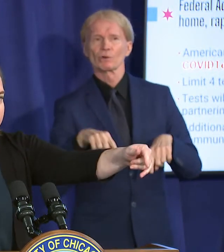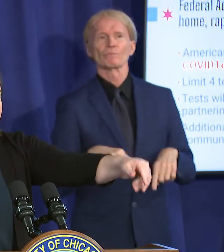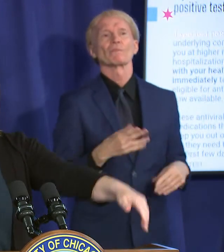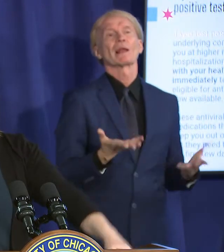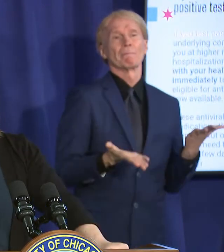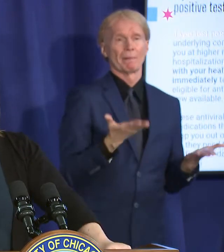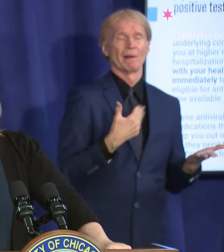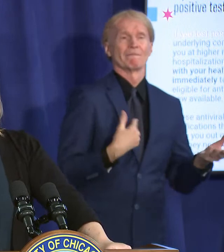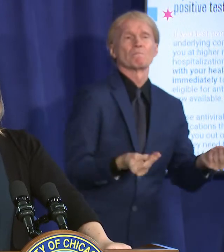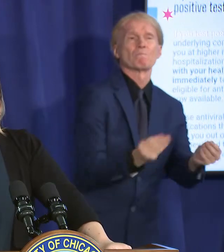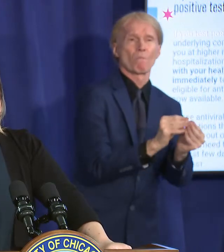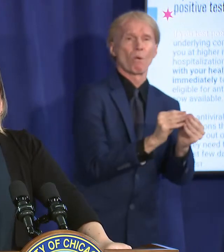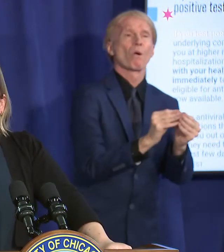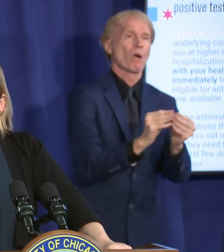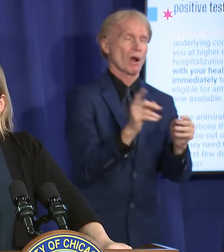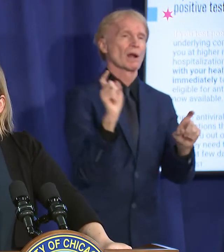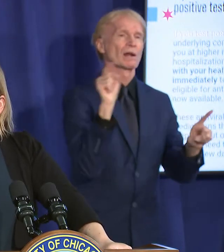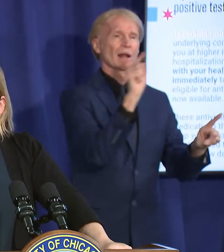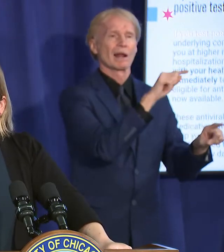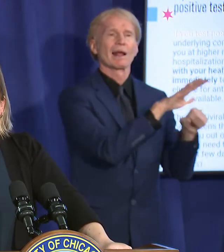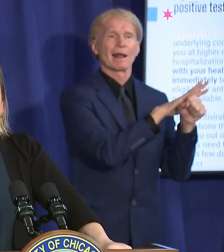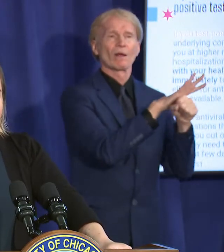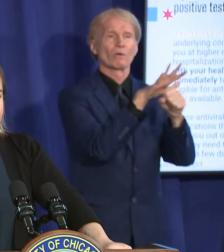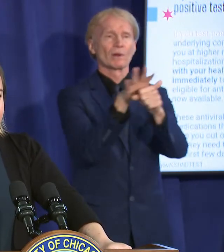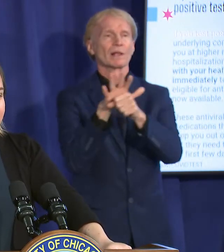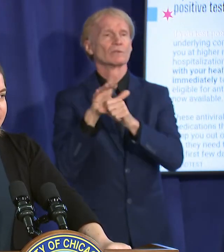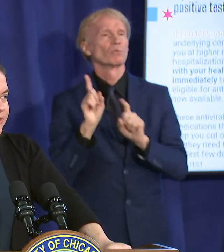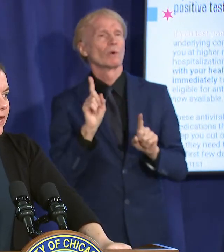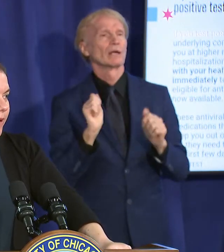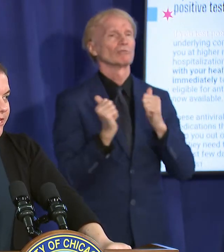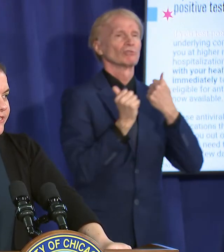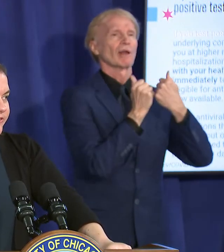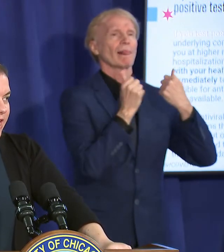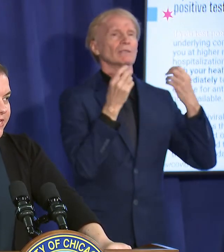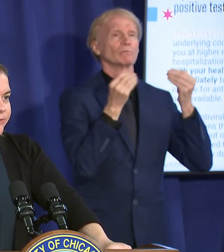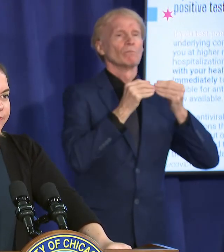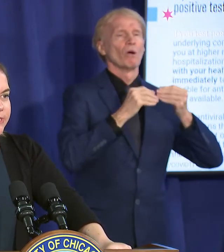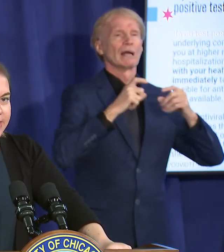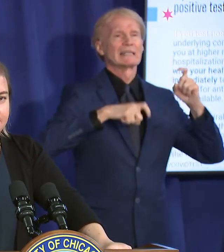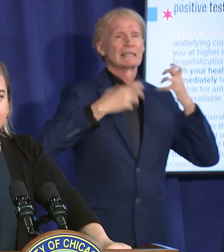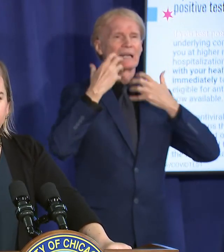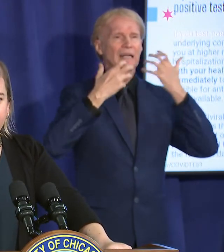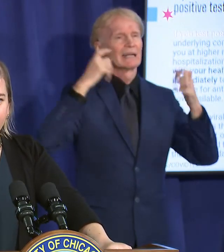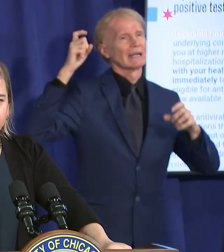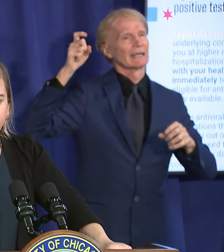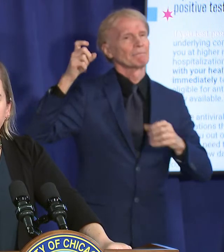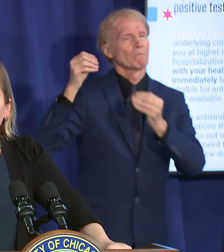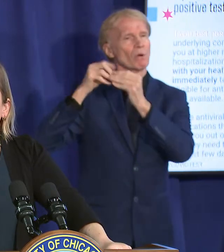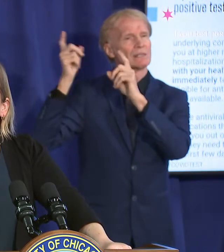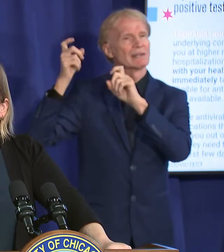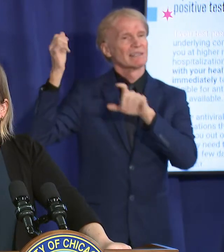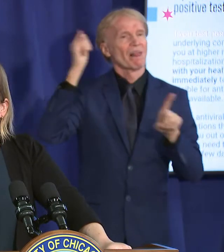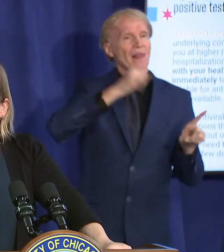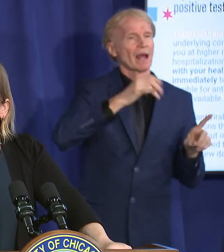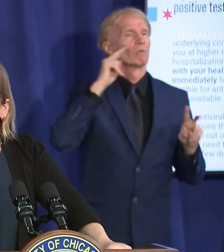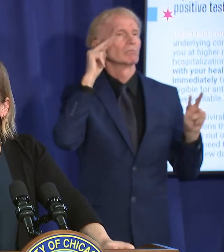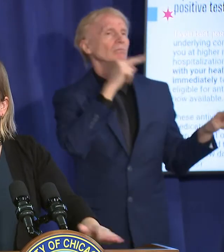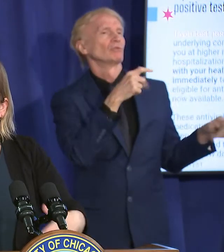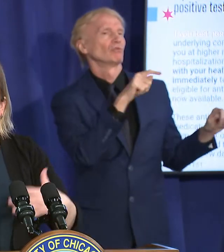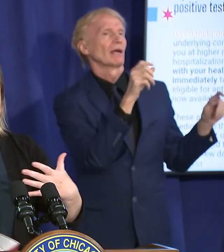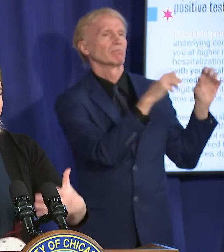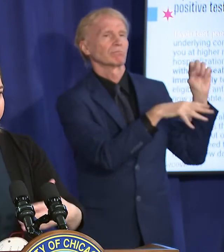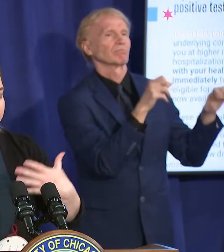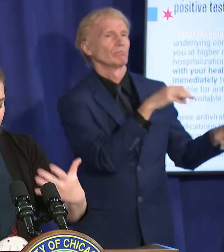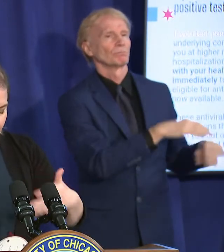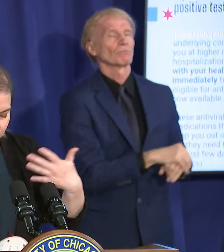a challenge. And finally, a positive test is a positive test. We've been saying this week after week, but I wanted to put a